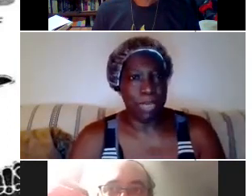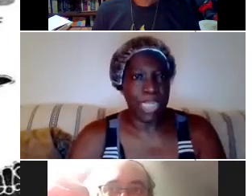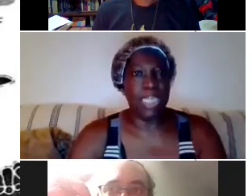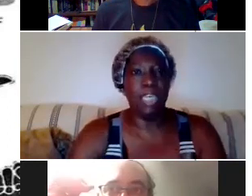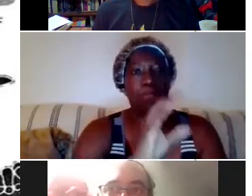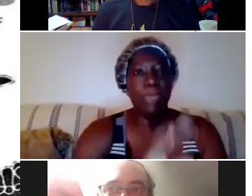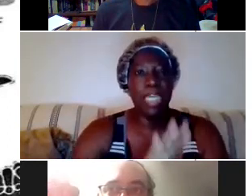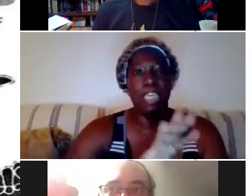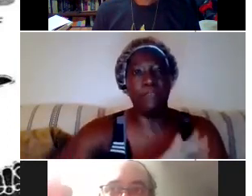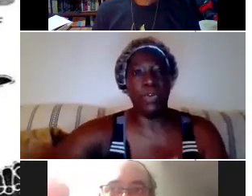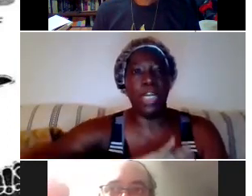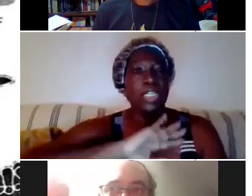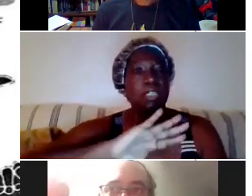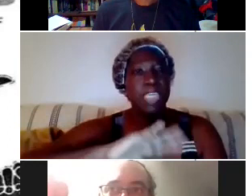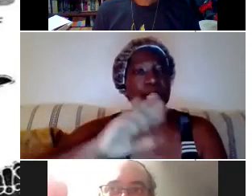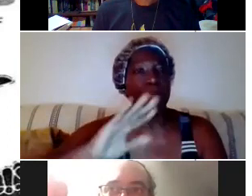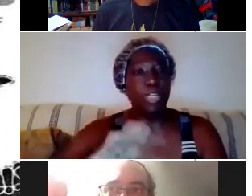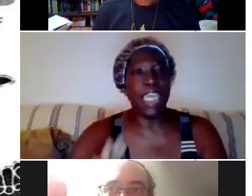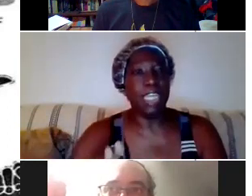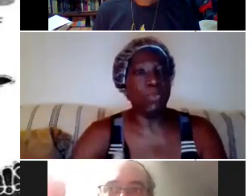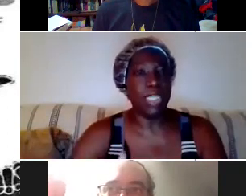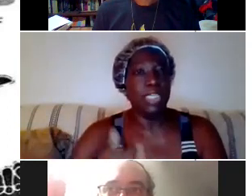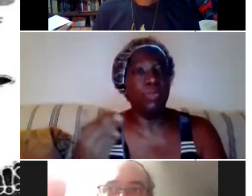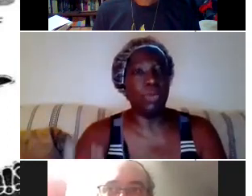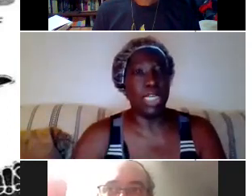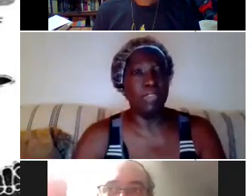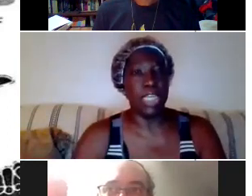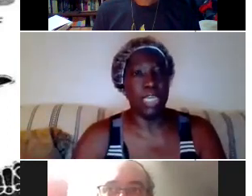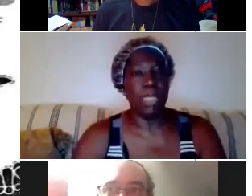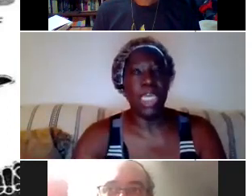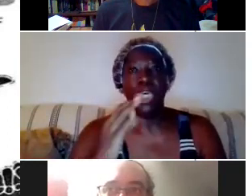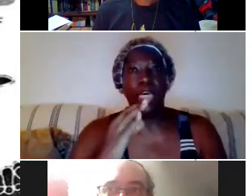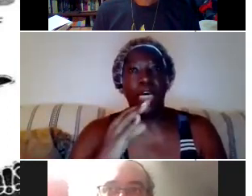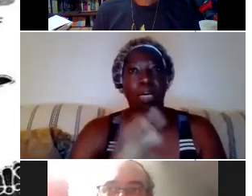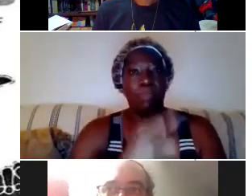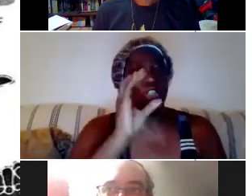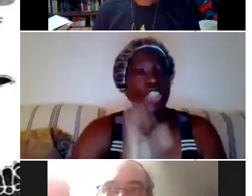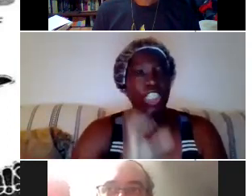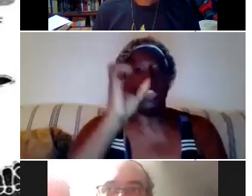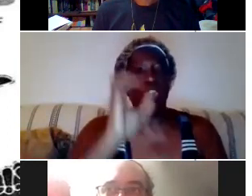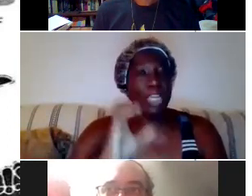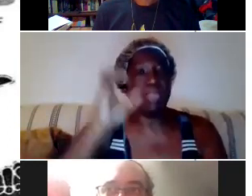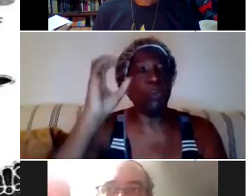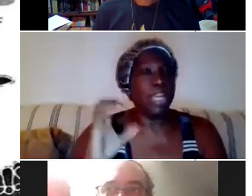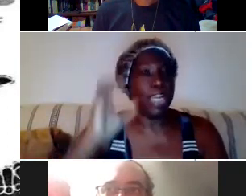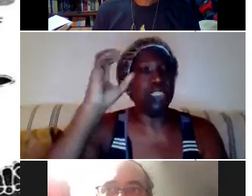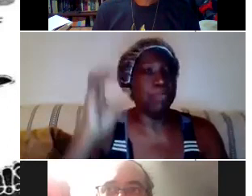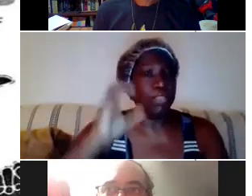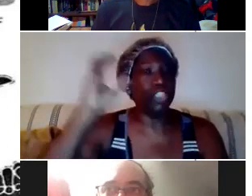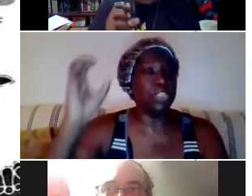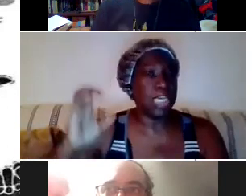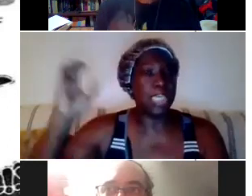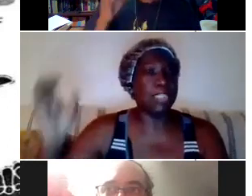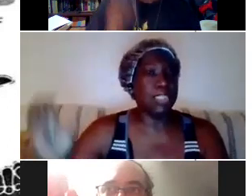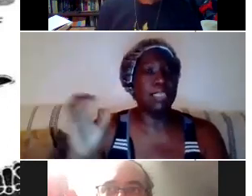not going to be a big deal. But if you are to be communicating with one of them, just try to be aware not to